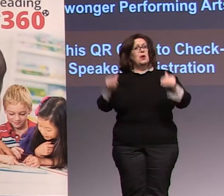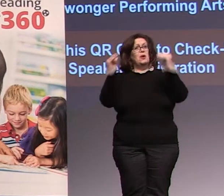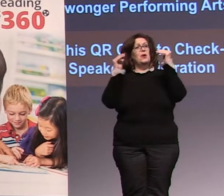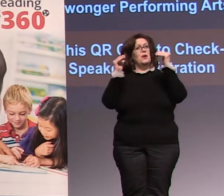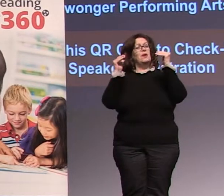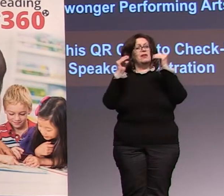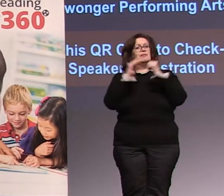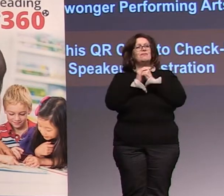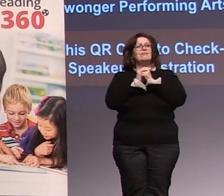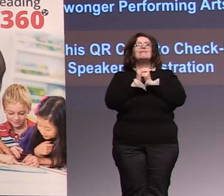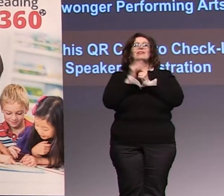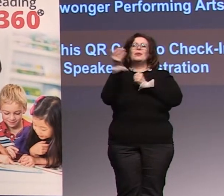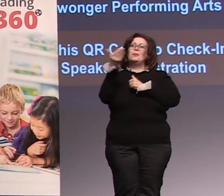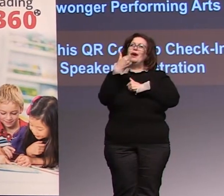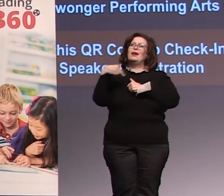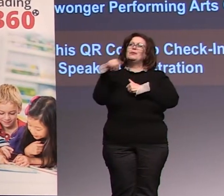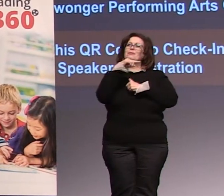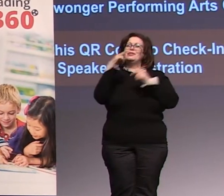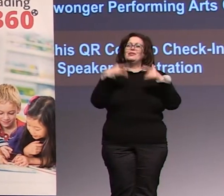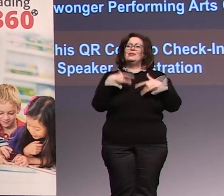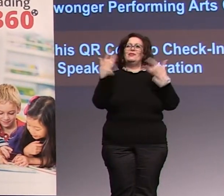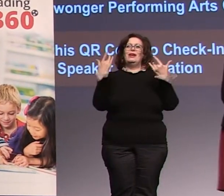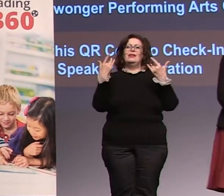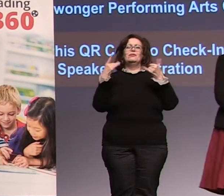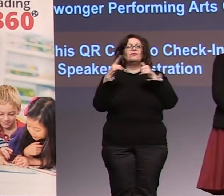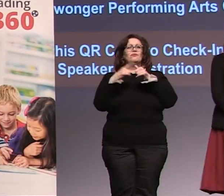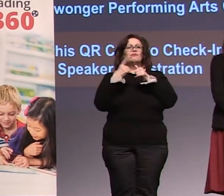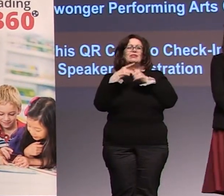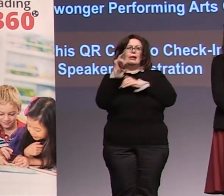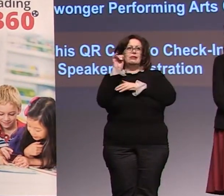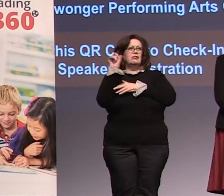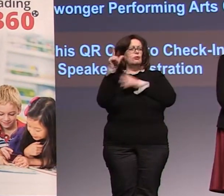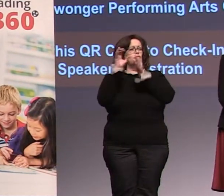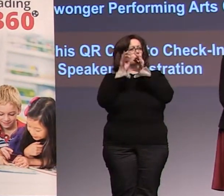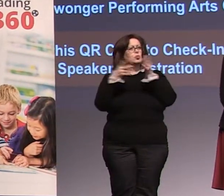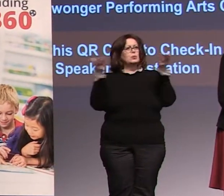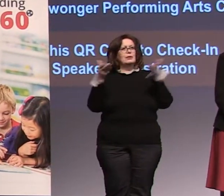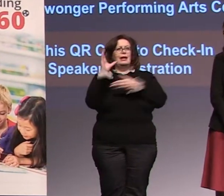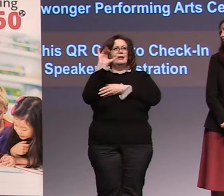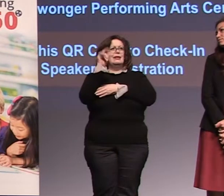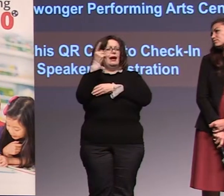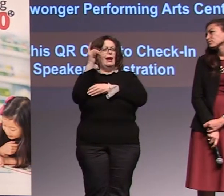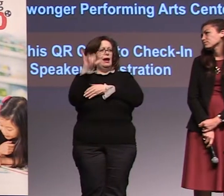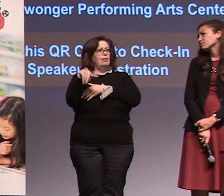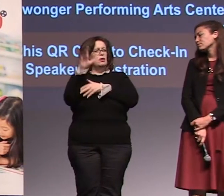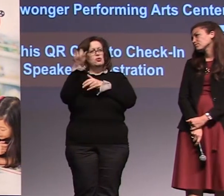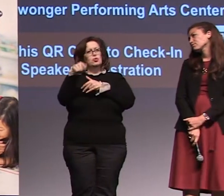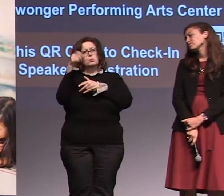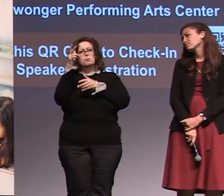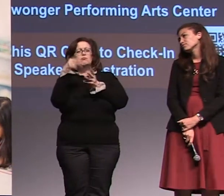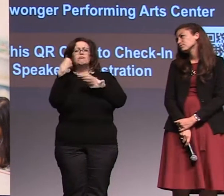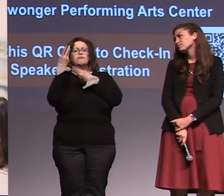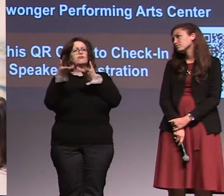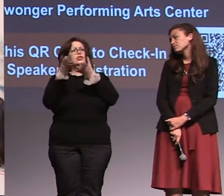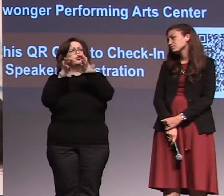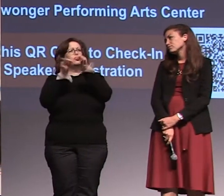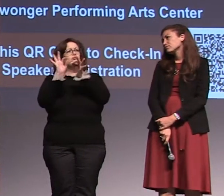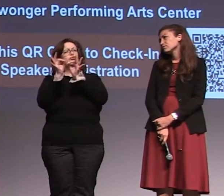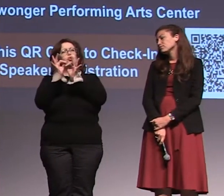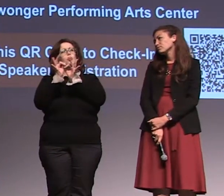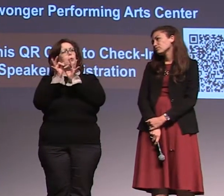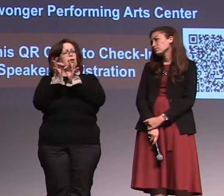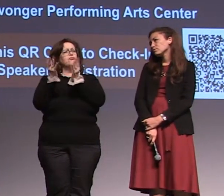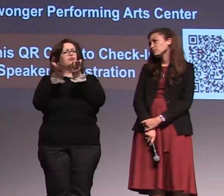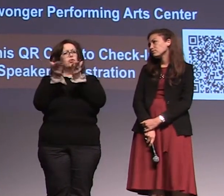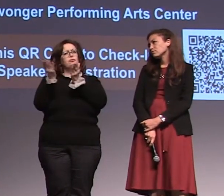kind of officially welcome us to the event. But as you see, we have an ASL interpreter here, Kathy, who will be able to provide some interpreting for